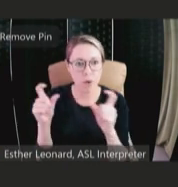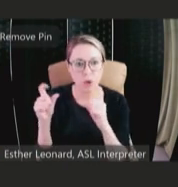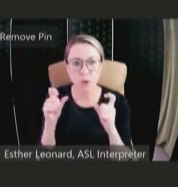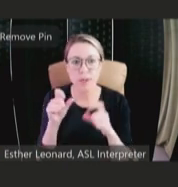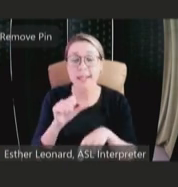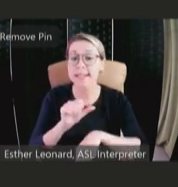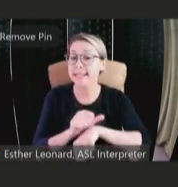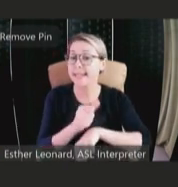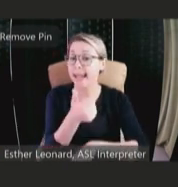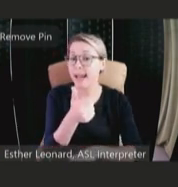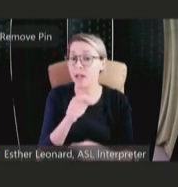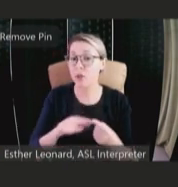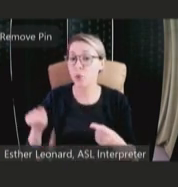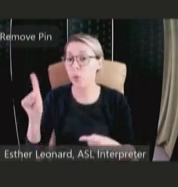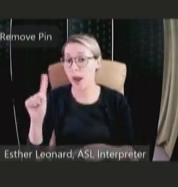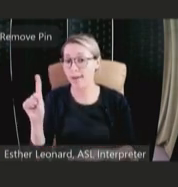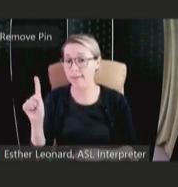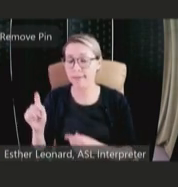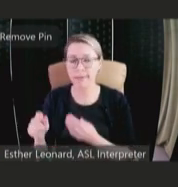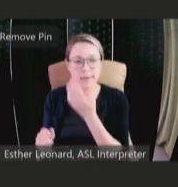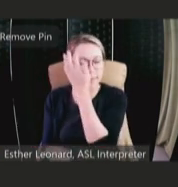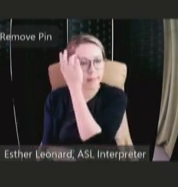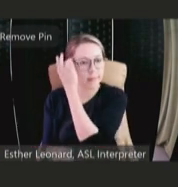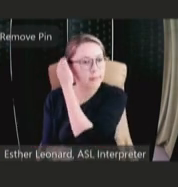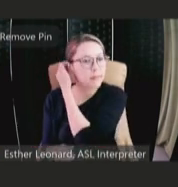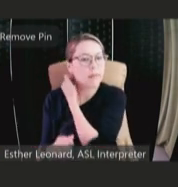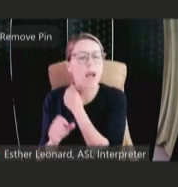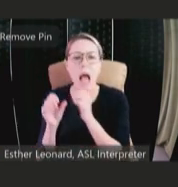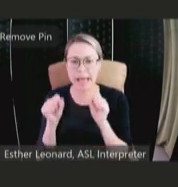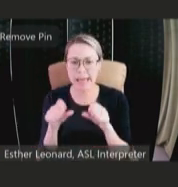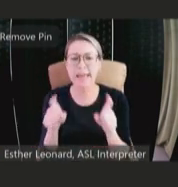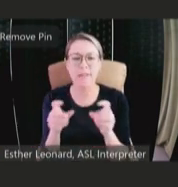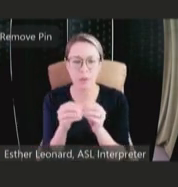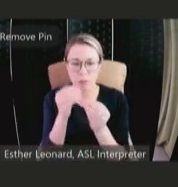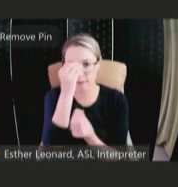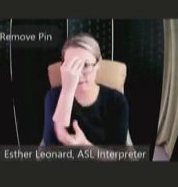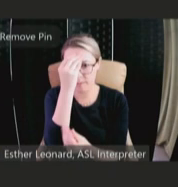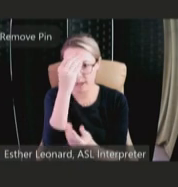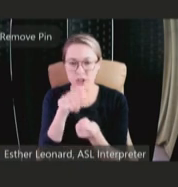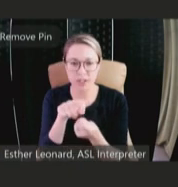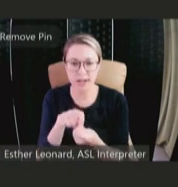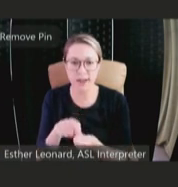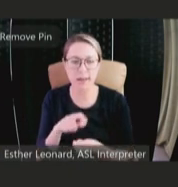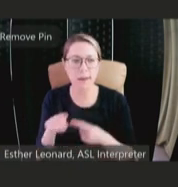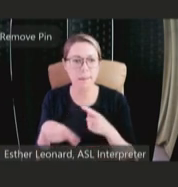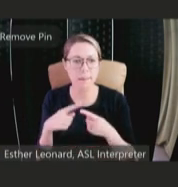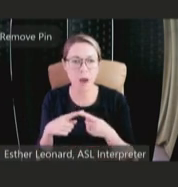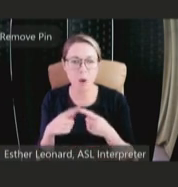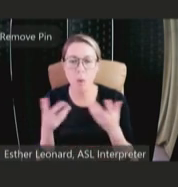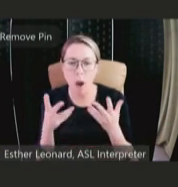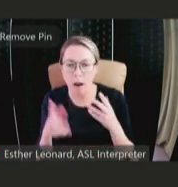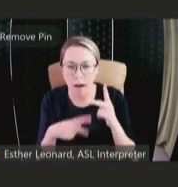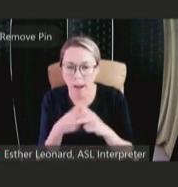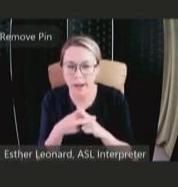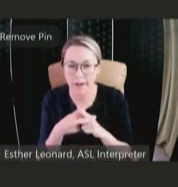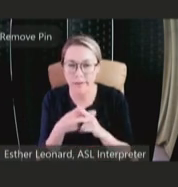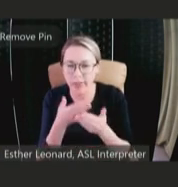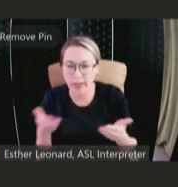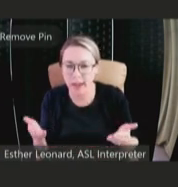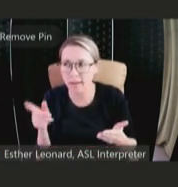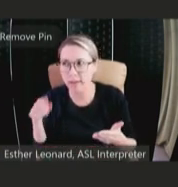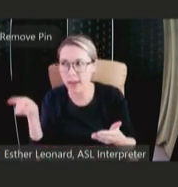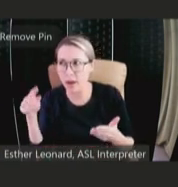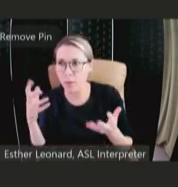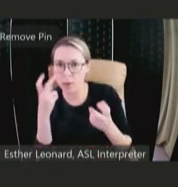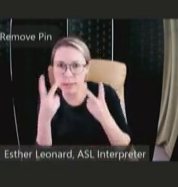1 p.m. And I can give more details about the kinds of things they're interested in if you would like to attend, but